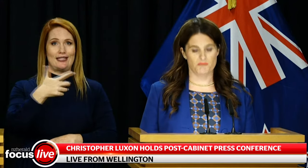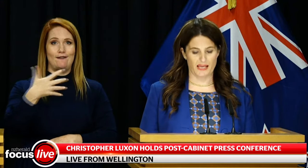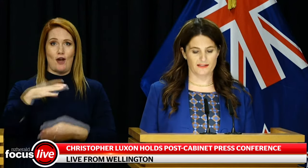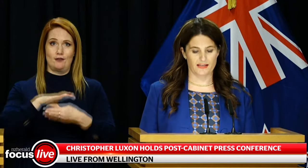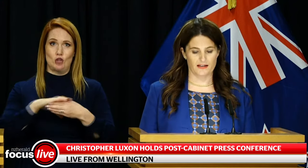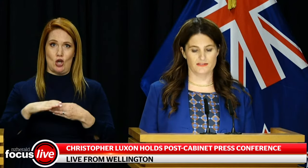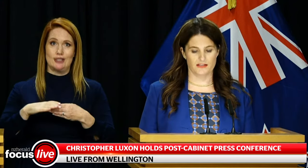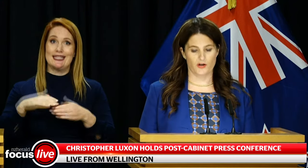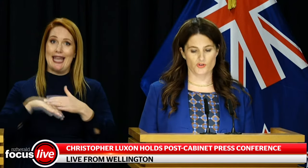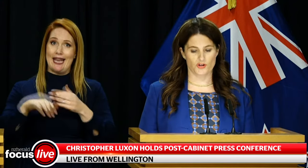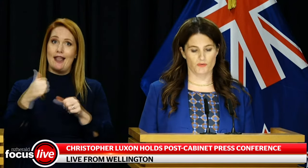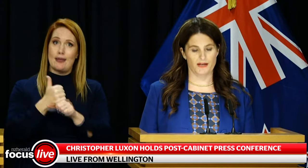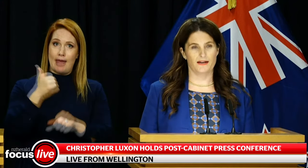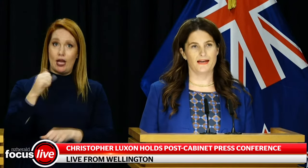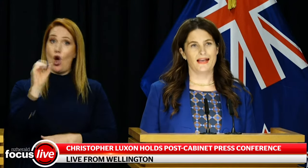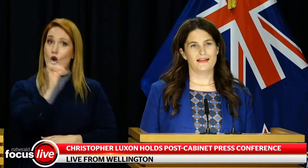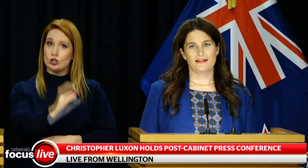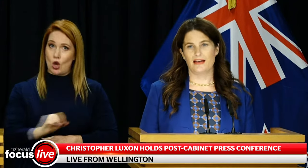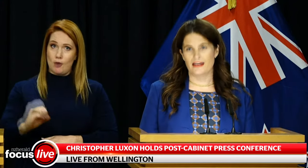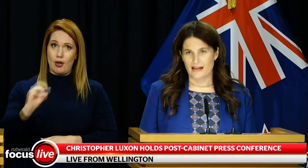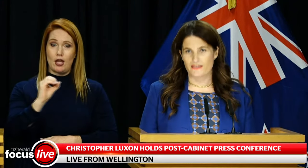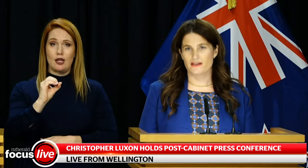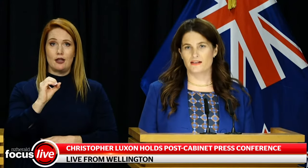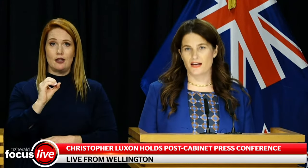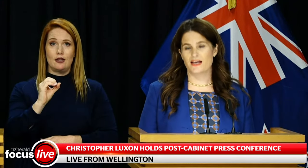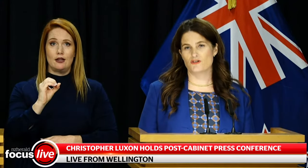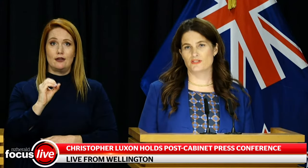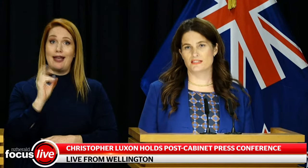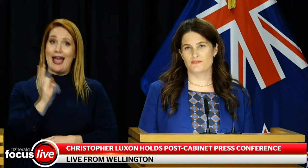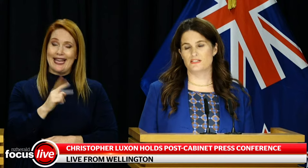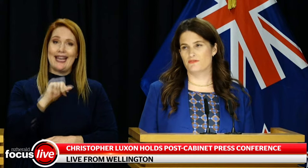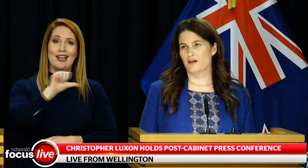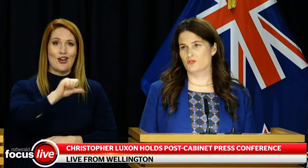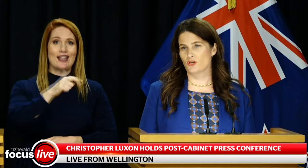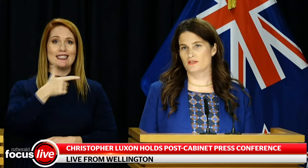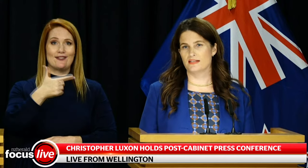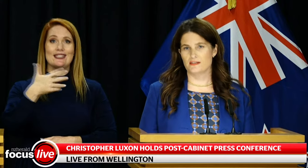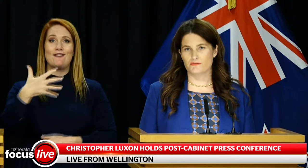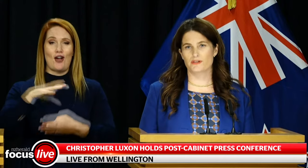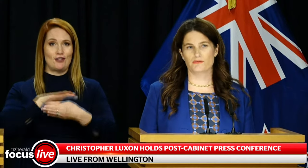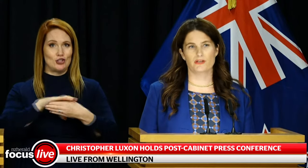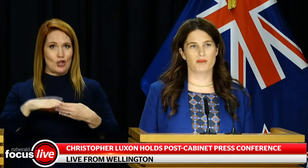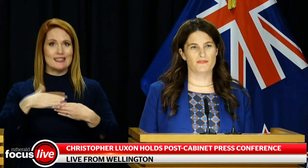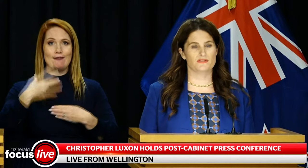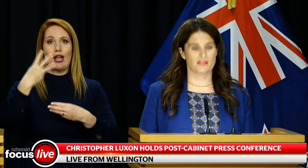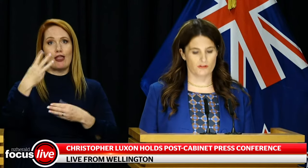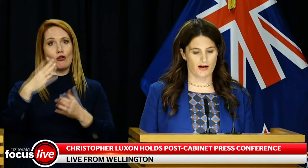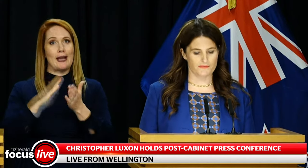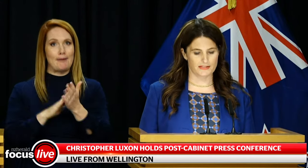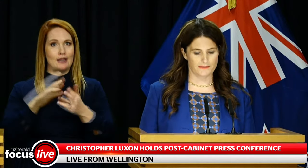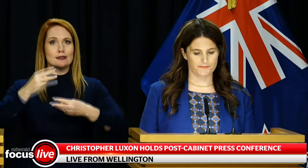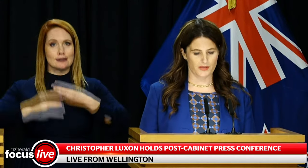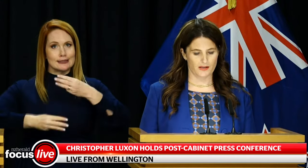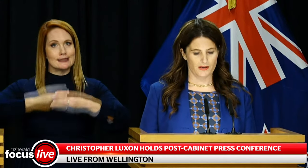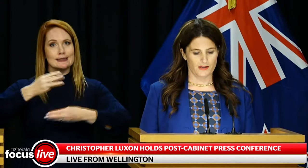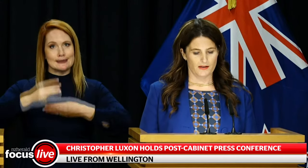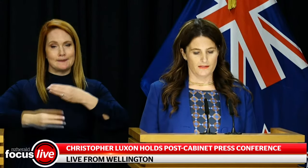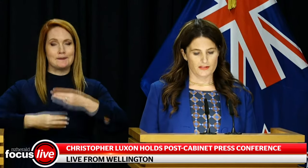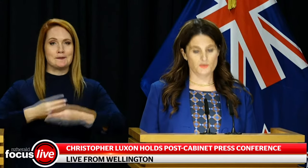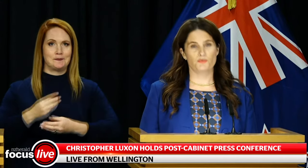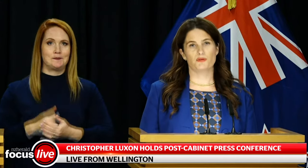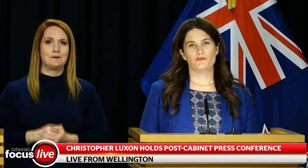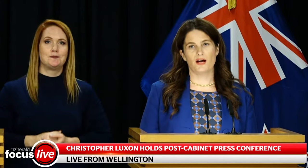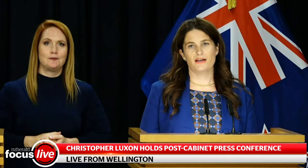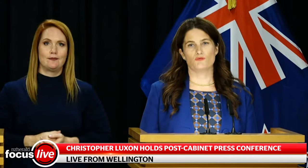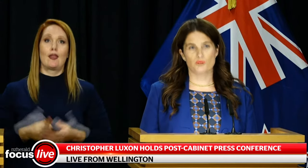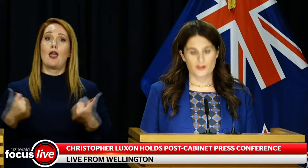$975 in their bank accounts in October and another $975 every 3 months thereafter.